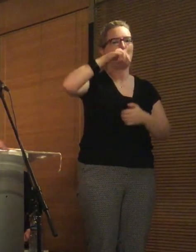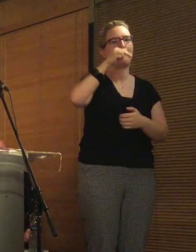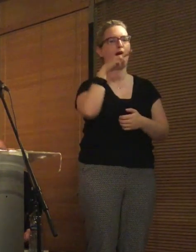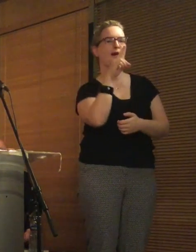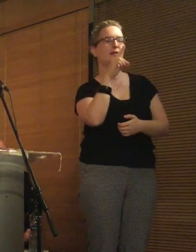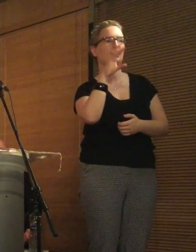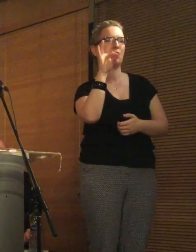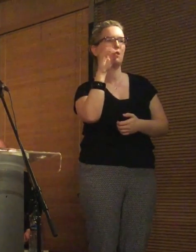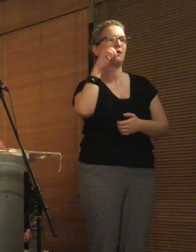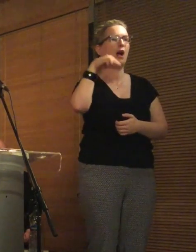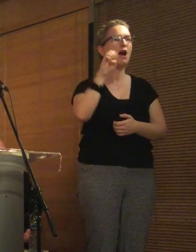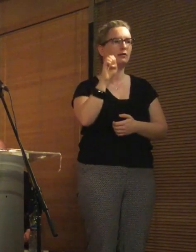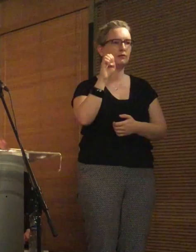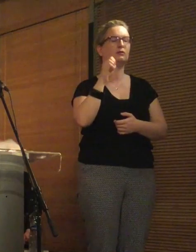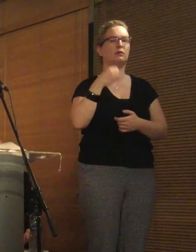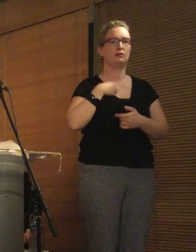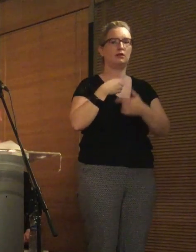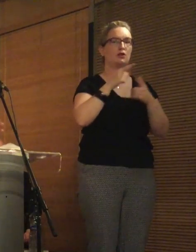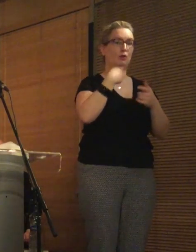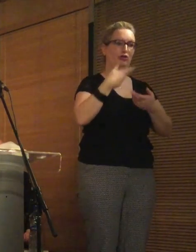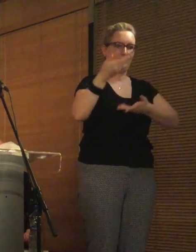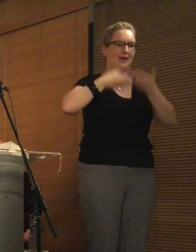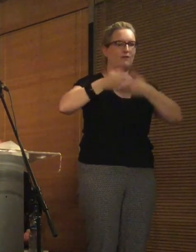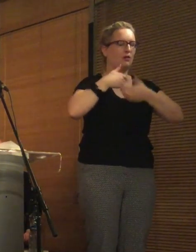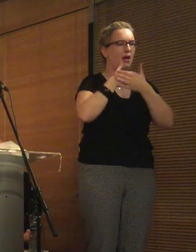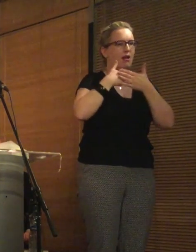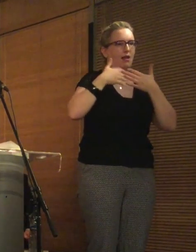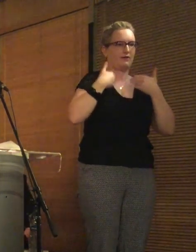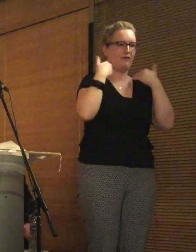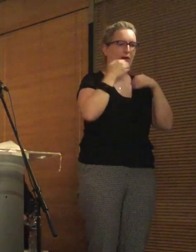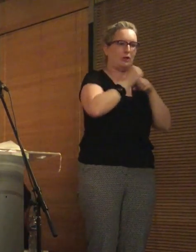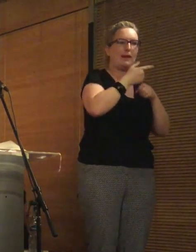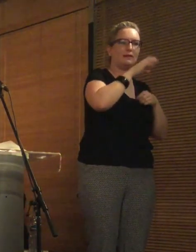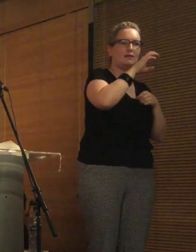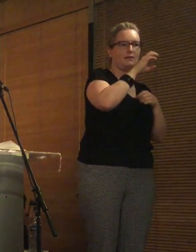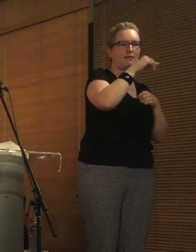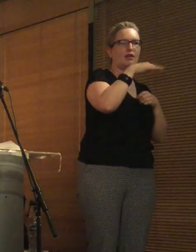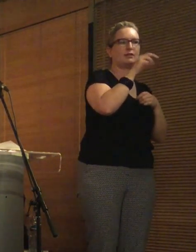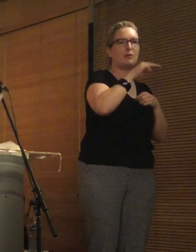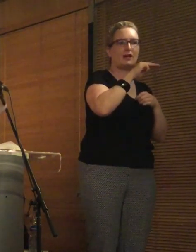details of Markovitch as the politician and those years after